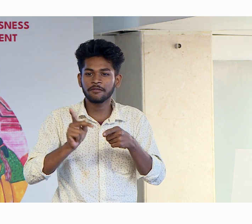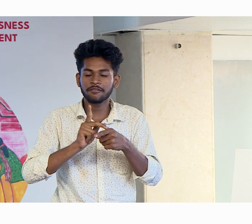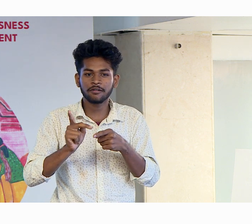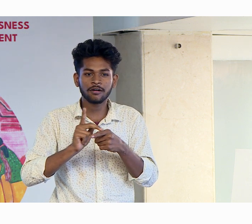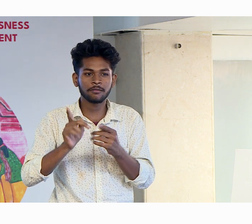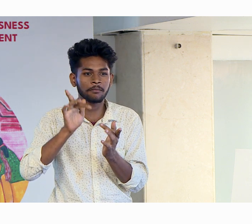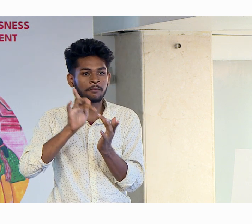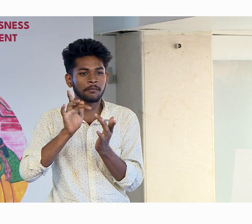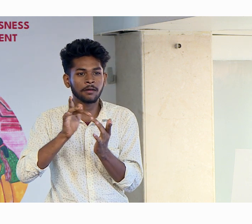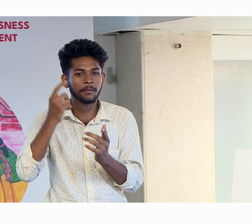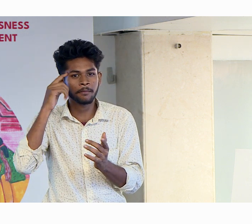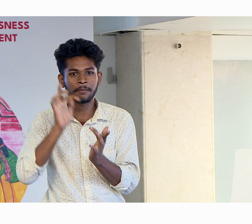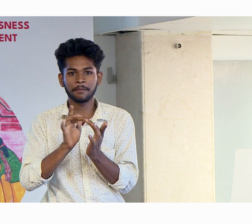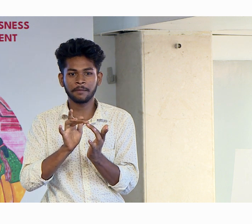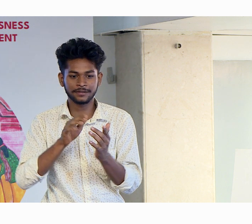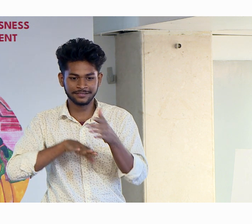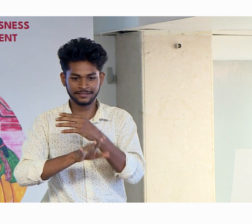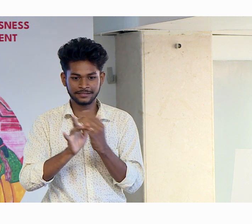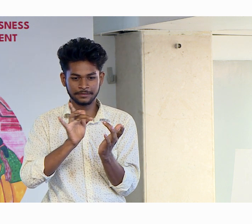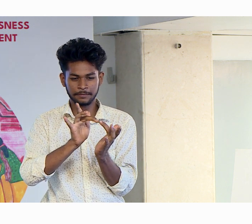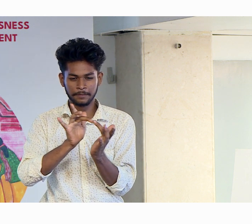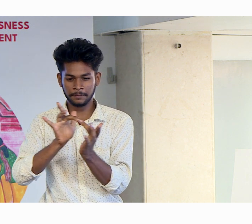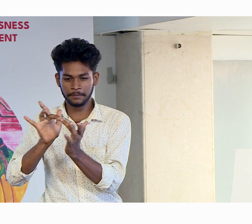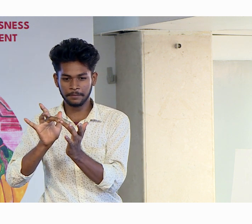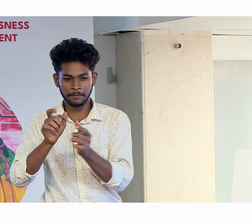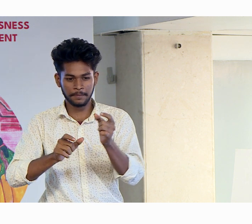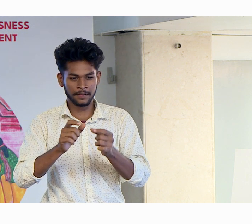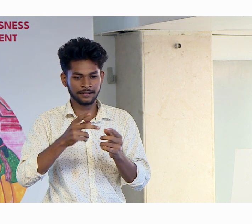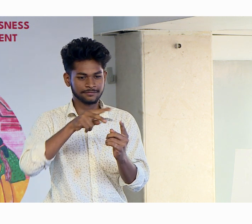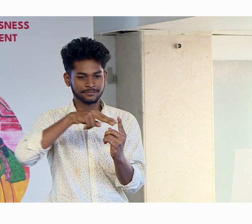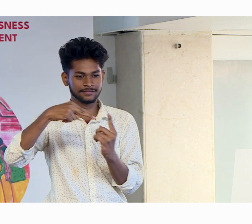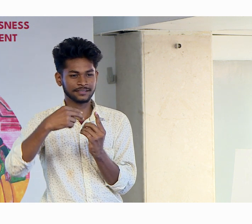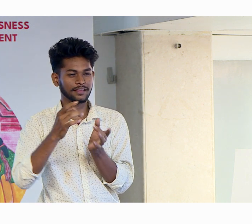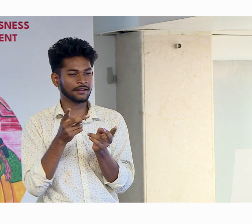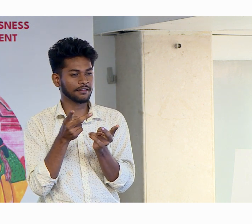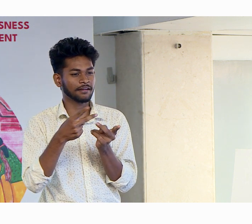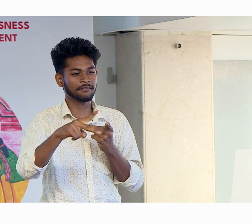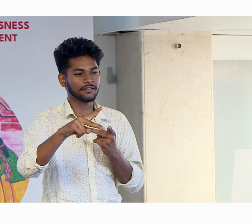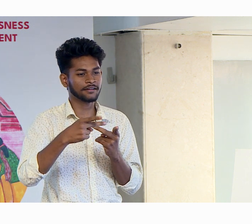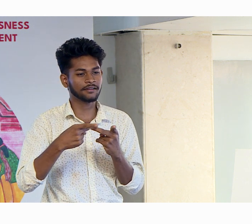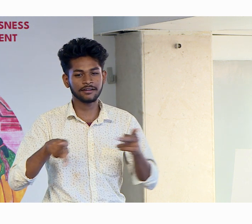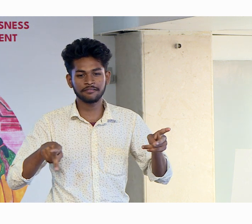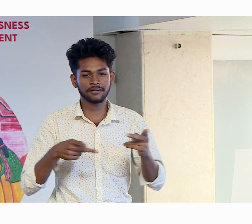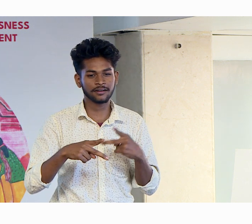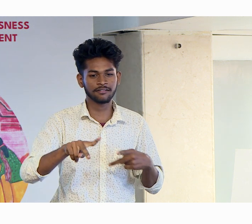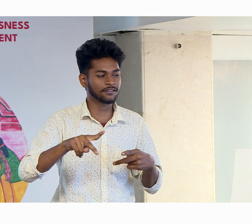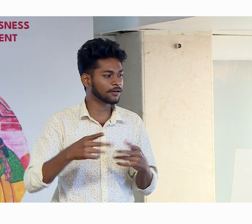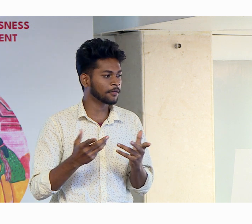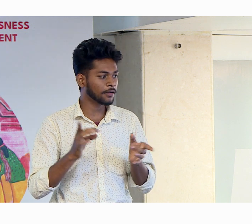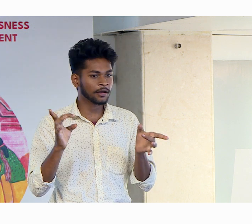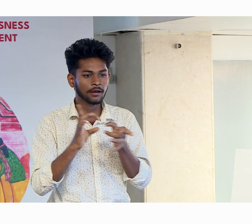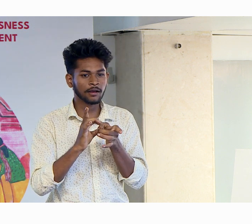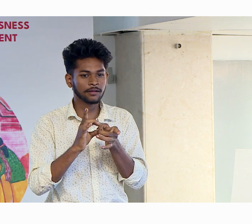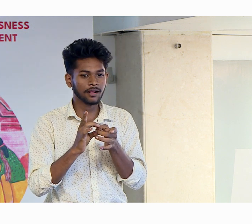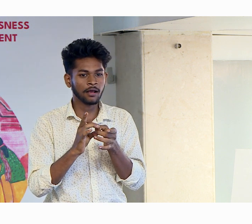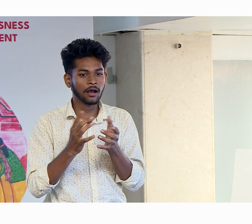line and the clients and their family's mind lines. And we call that the negotiated single instance of what you can do for this person